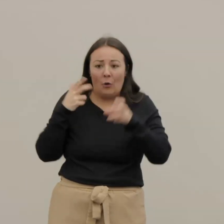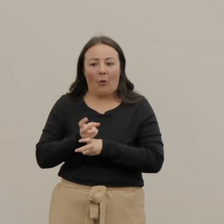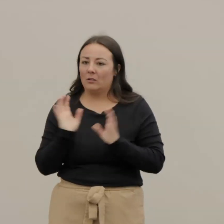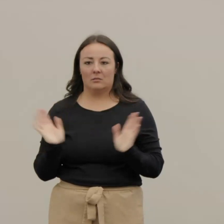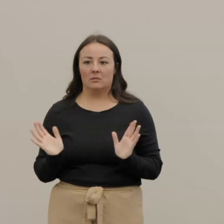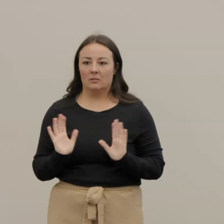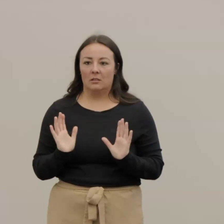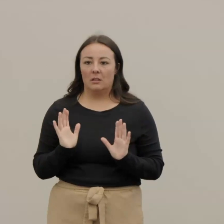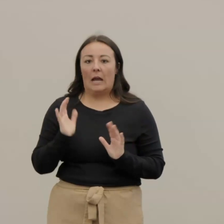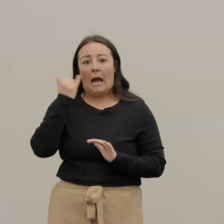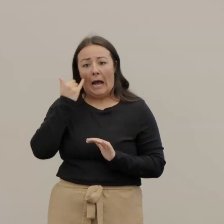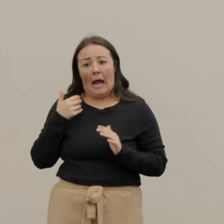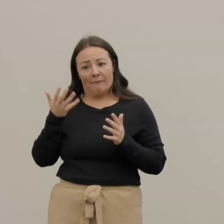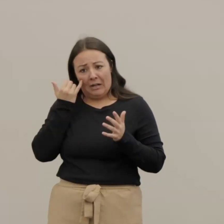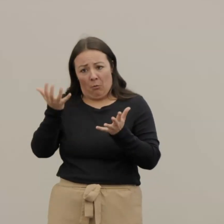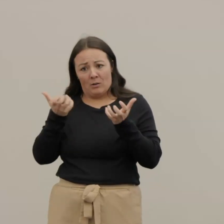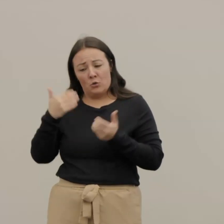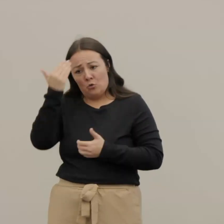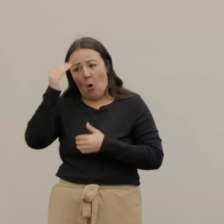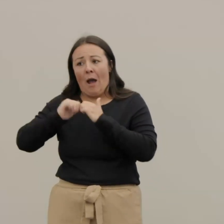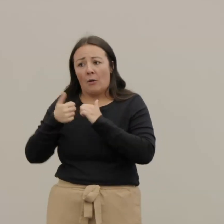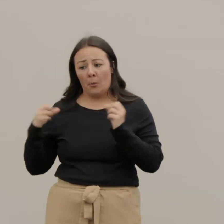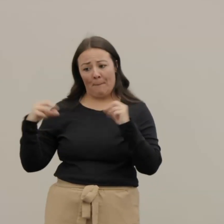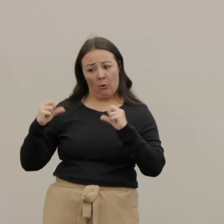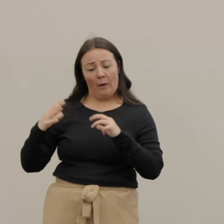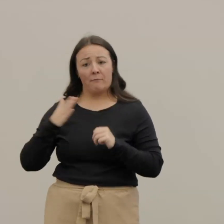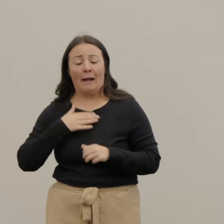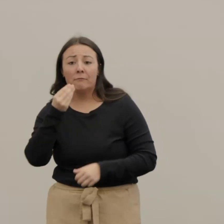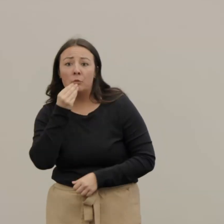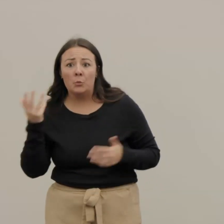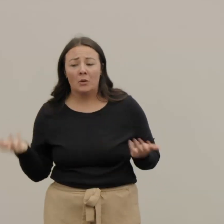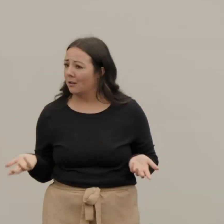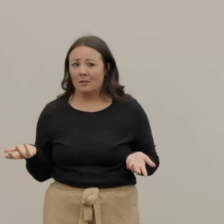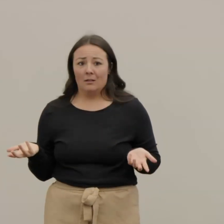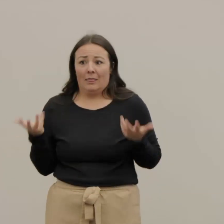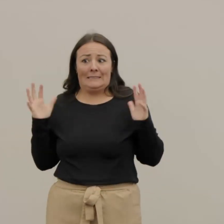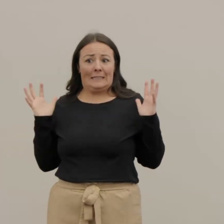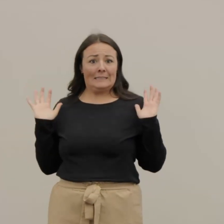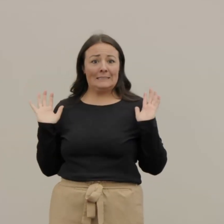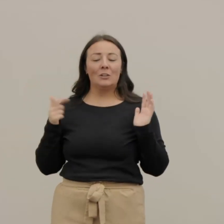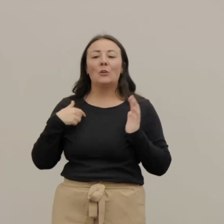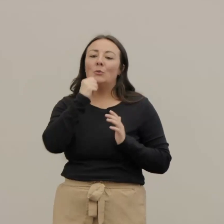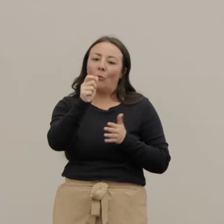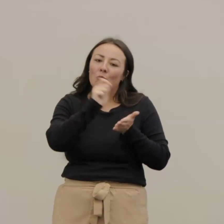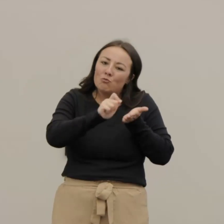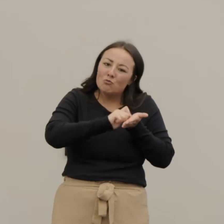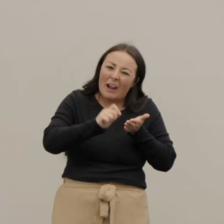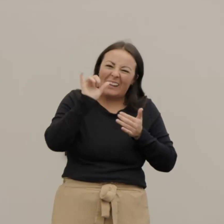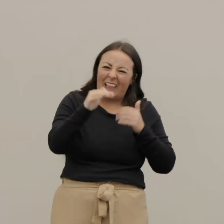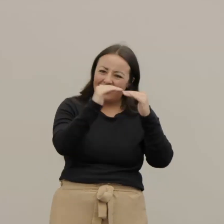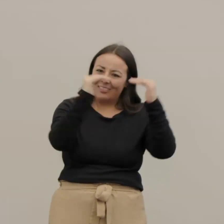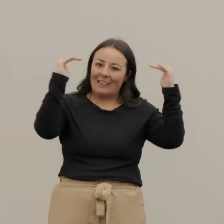out how to microwave my food. You know, don't write at that level when you